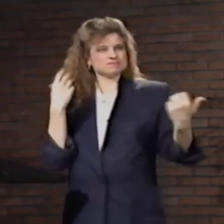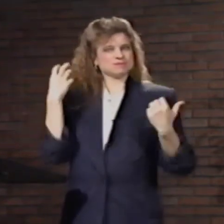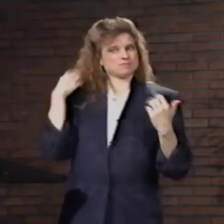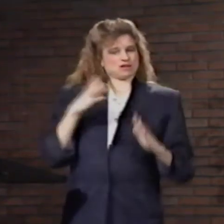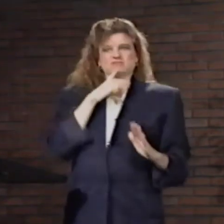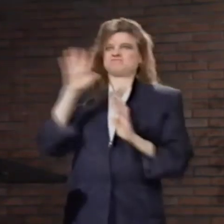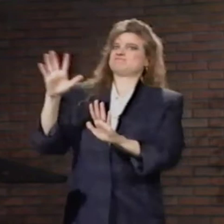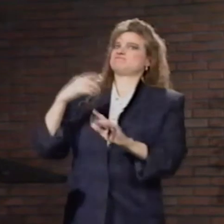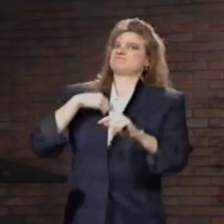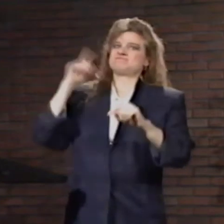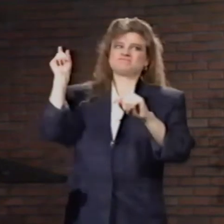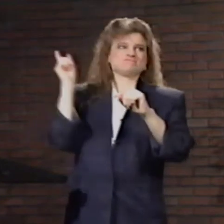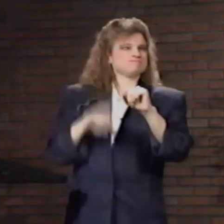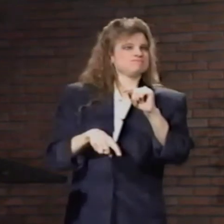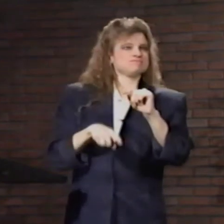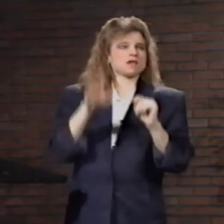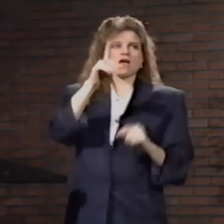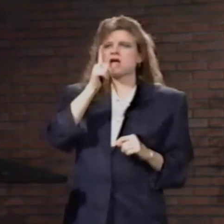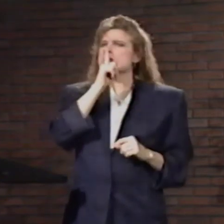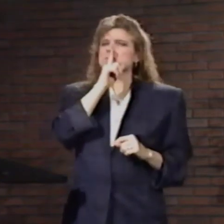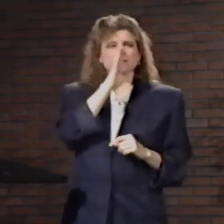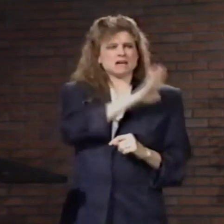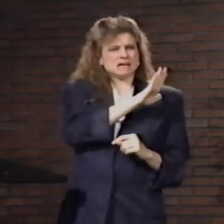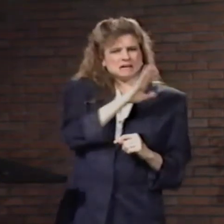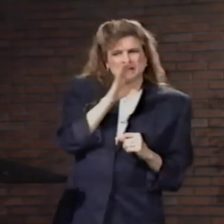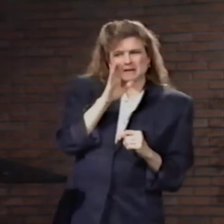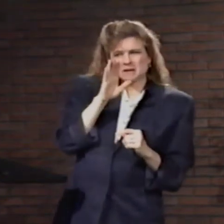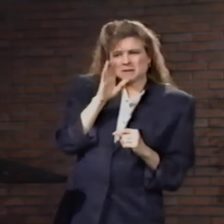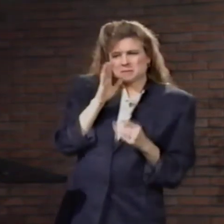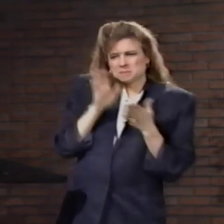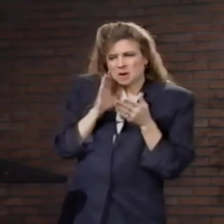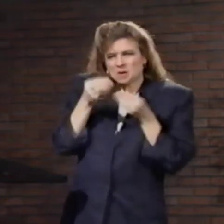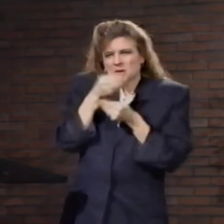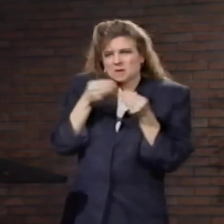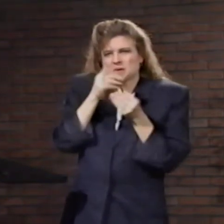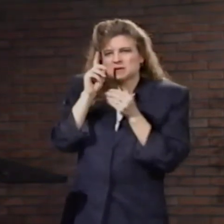the burden is too great for them and they cannot provide an interpreter.